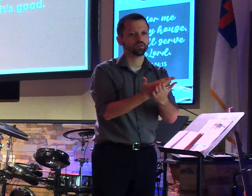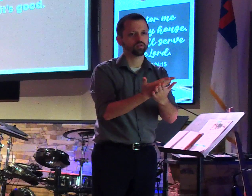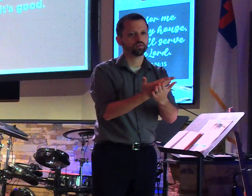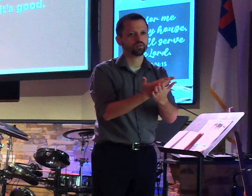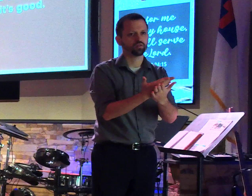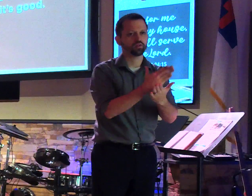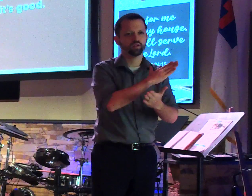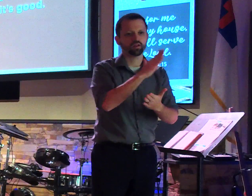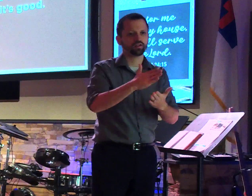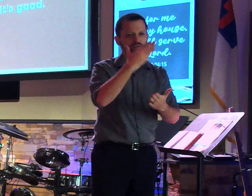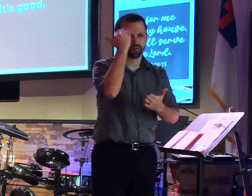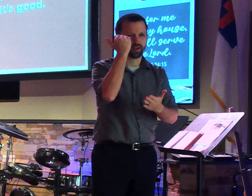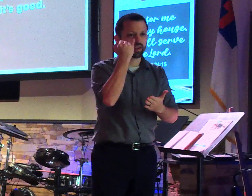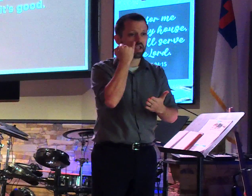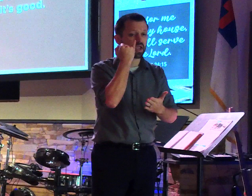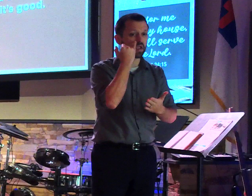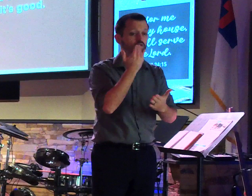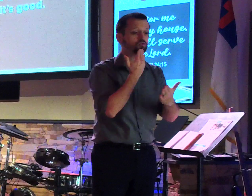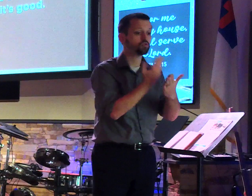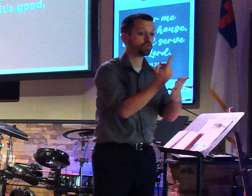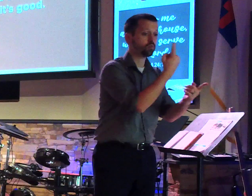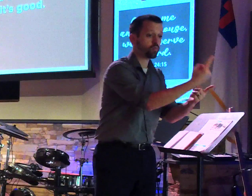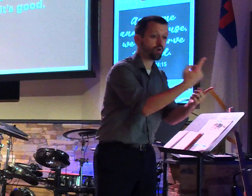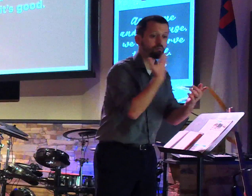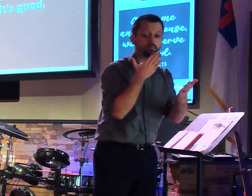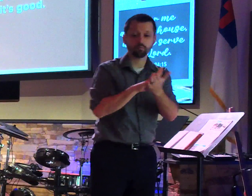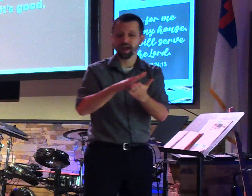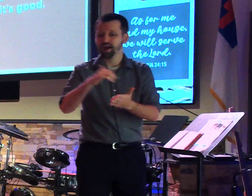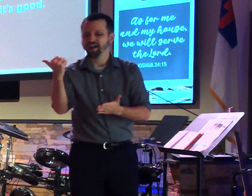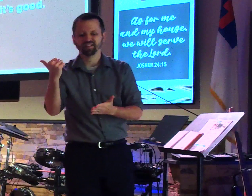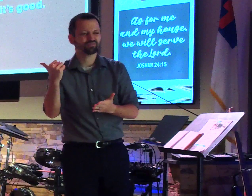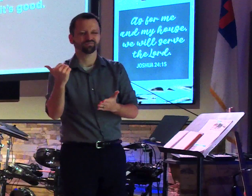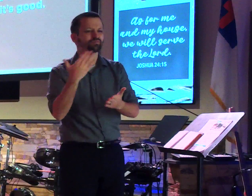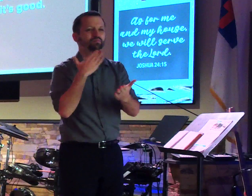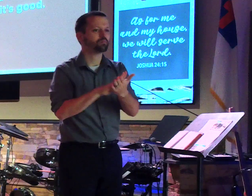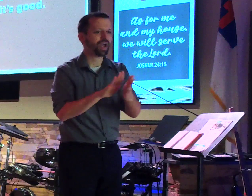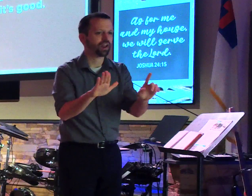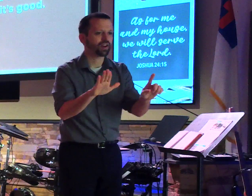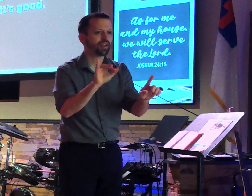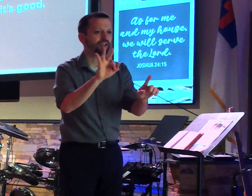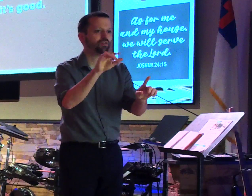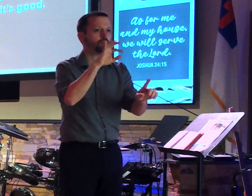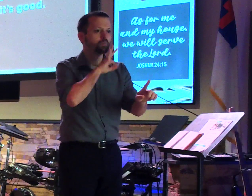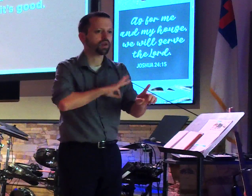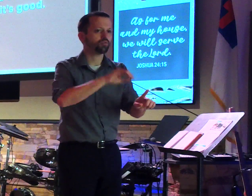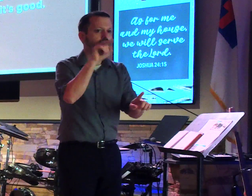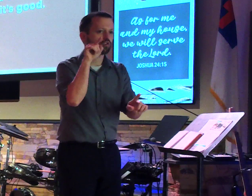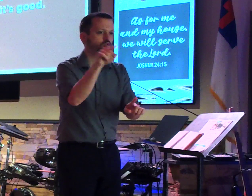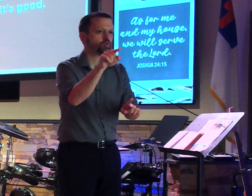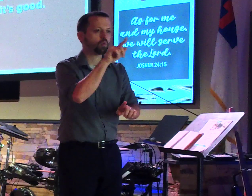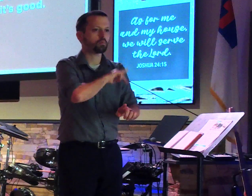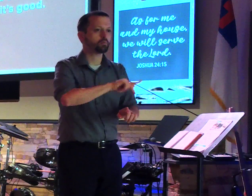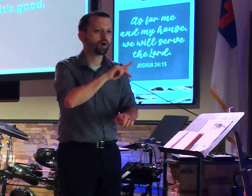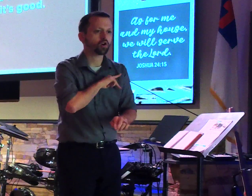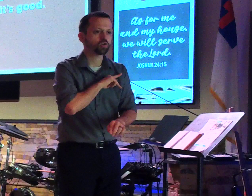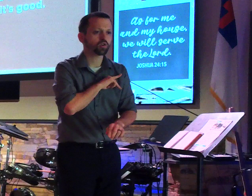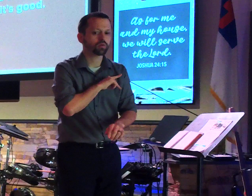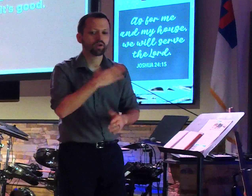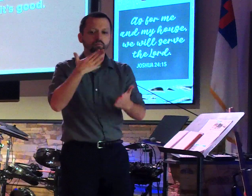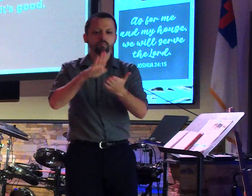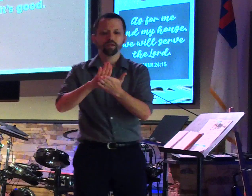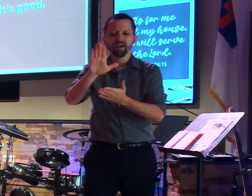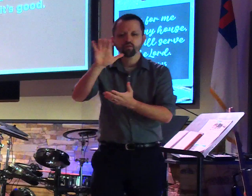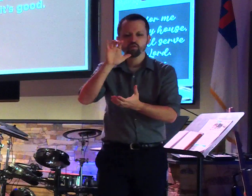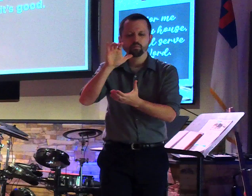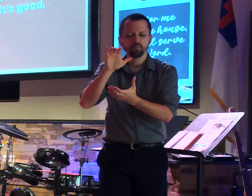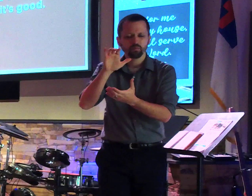Never forget that. If something's going to benefit you personally, but it's not good for your spouse, then